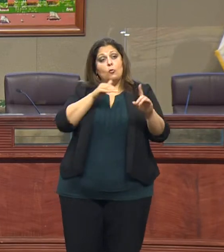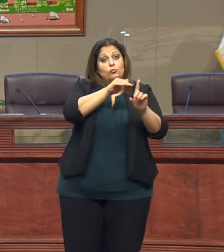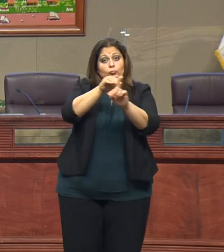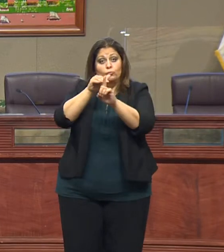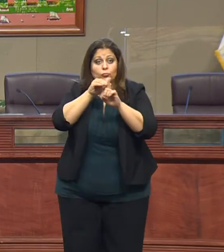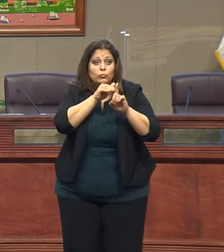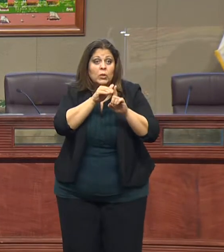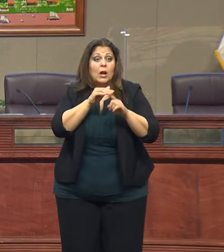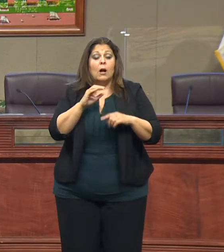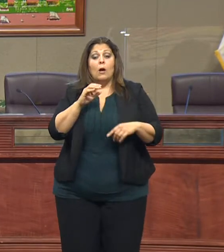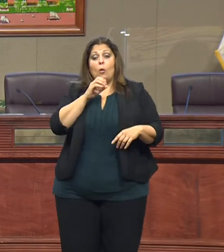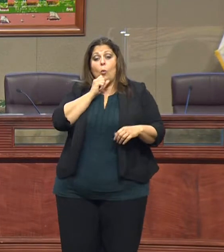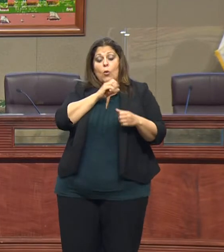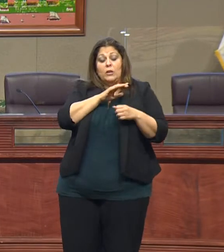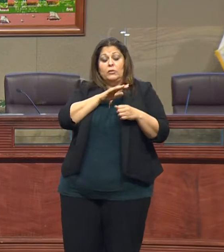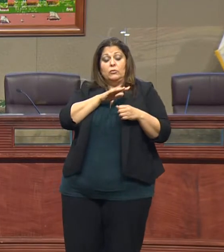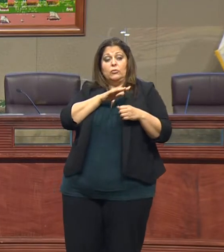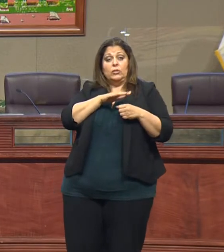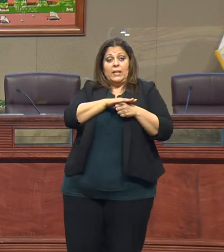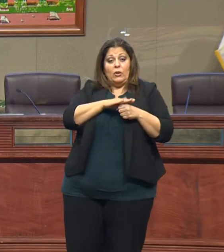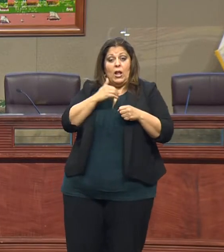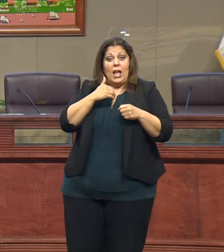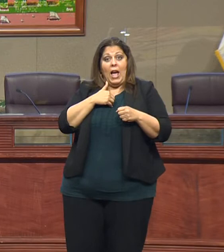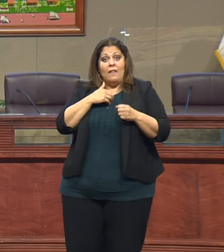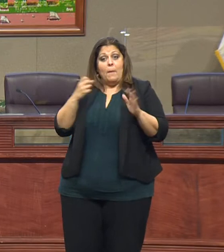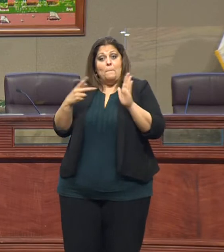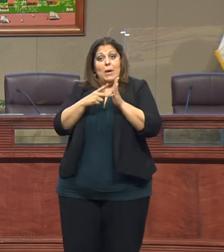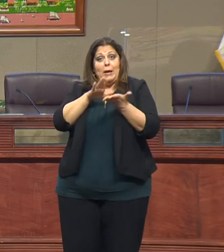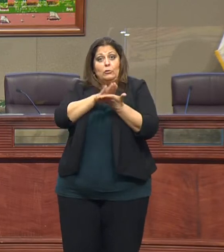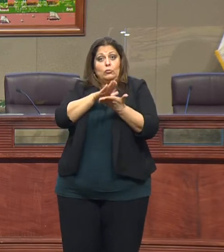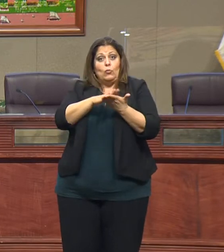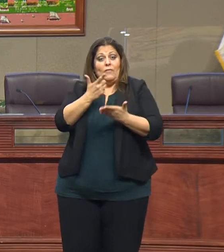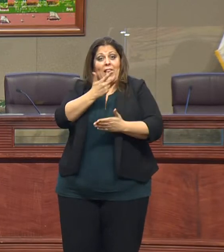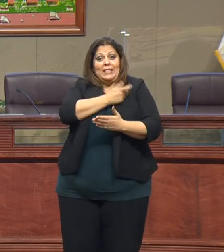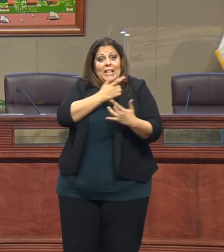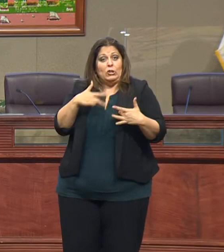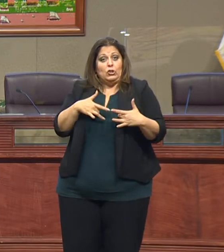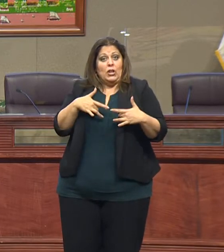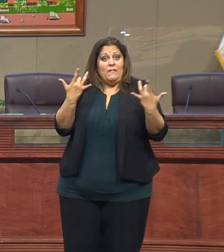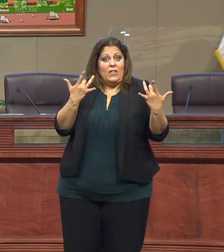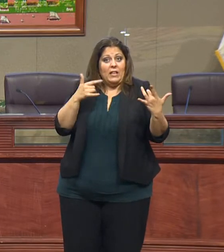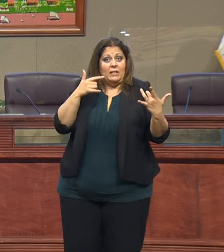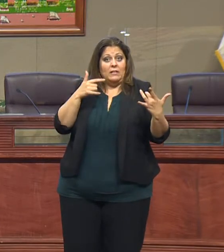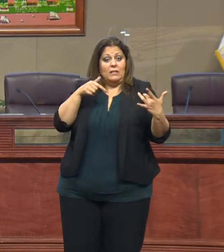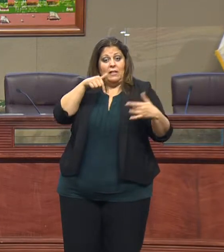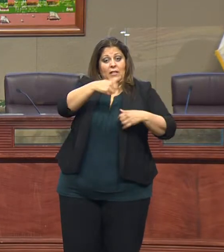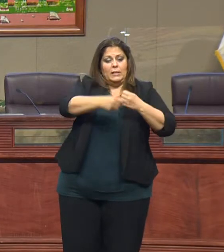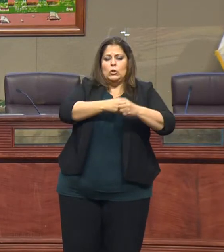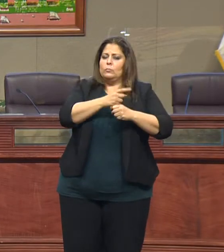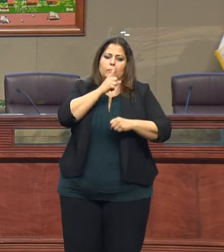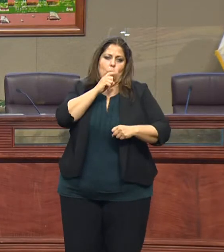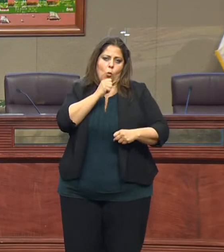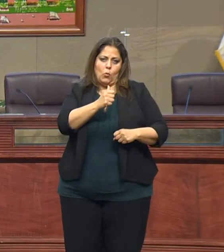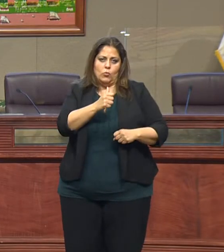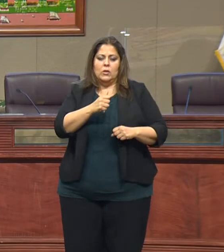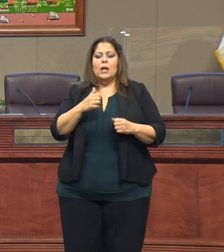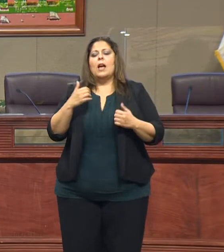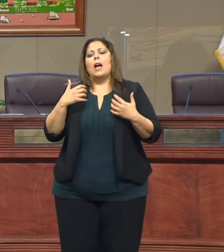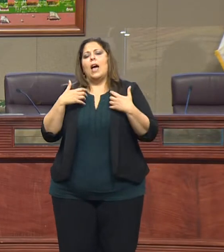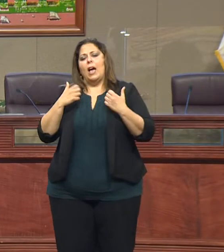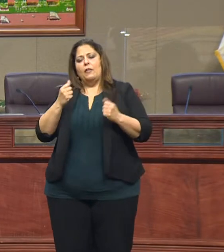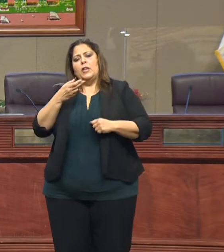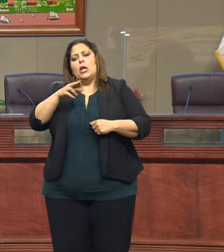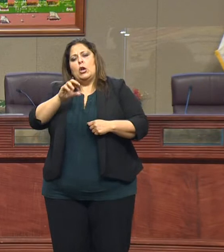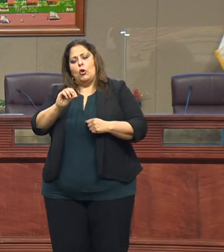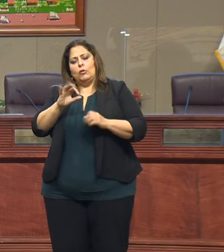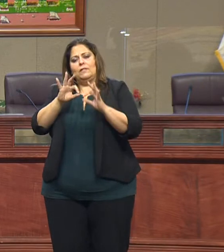not hold a back-to-school immunization event this coming school year. I believe Dr. Pino brought this up last Thursday. Healthy Heroes Florida is in